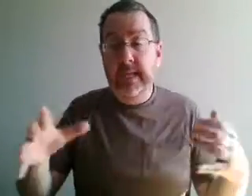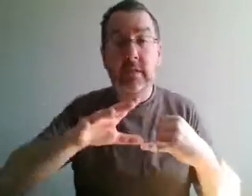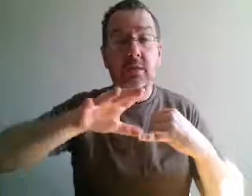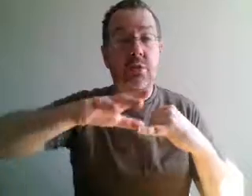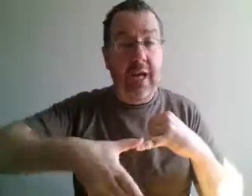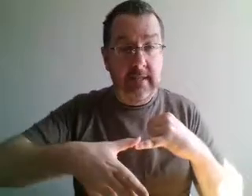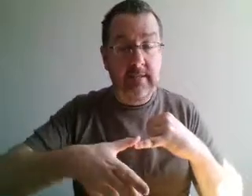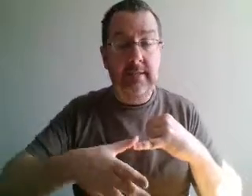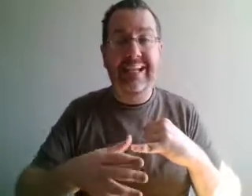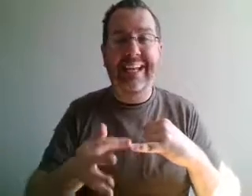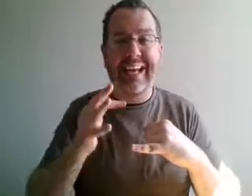breathing in